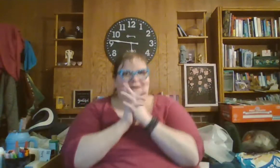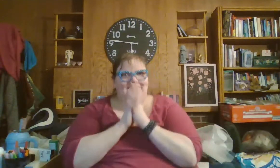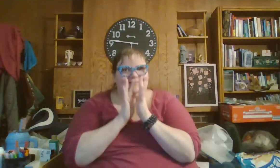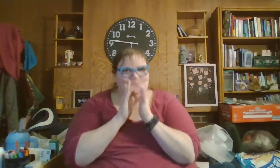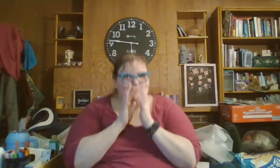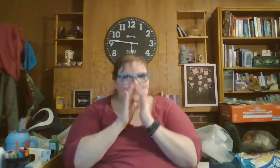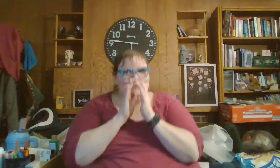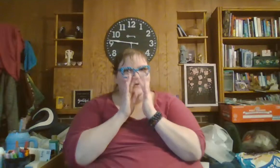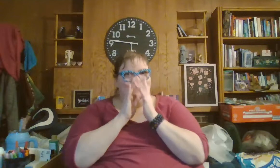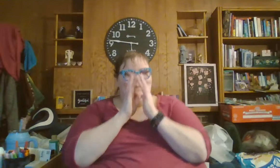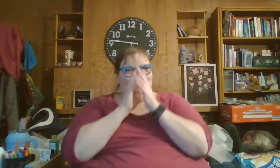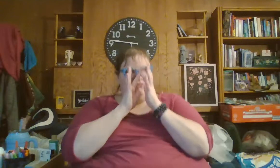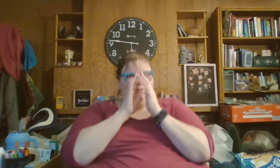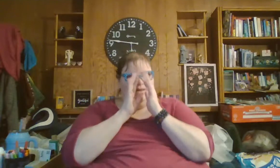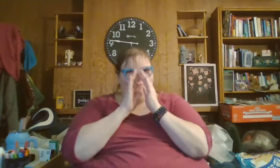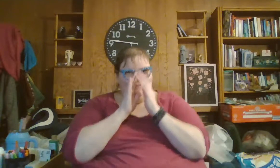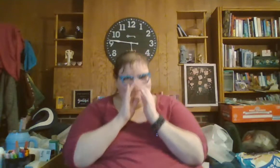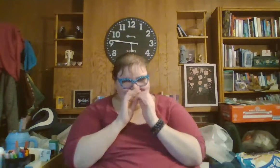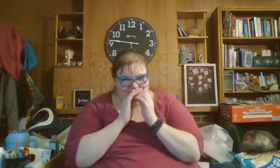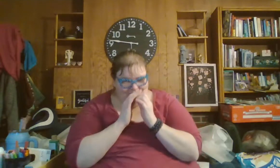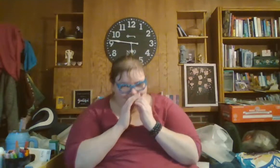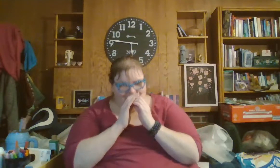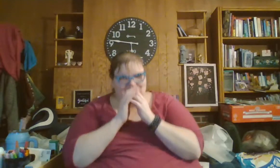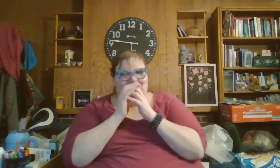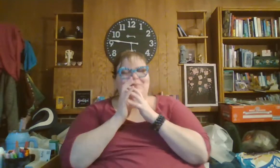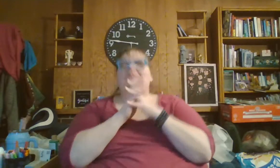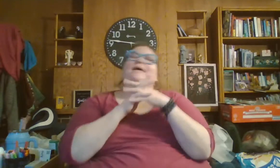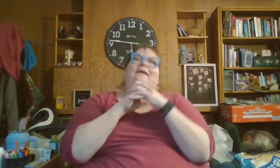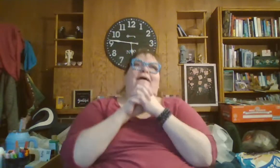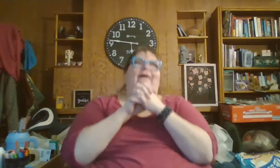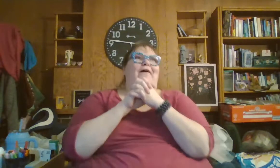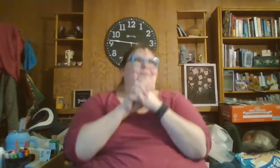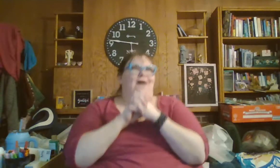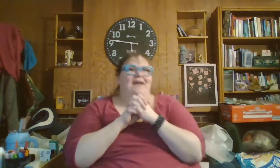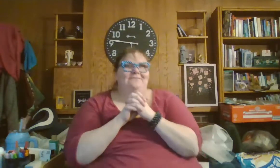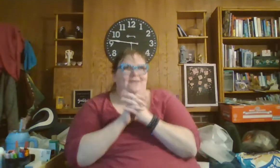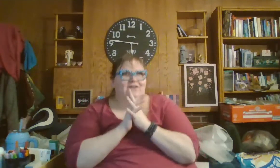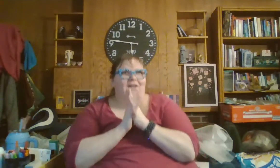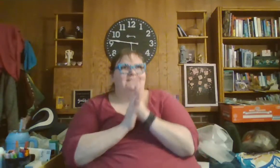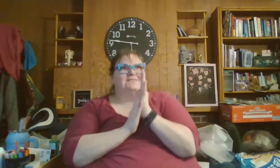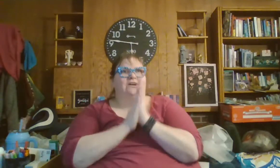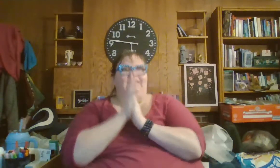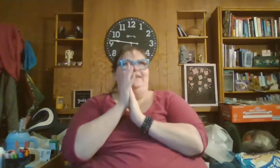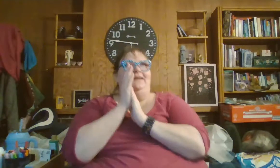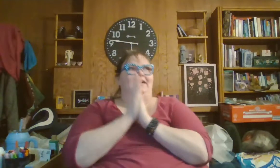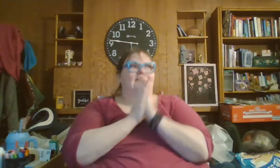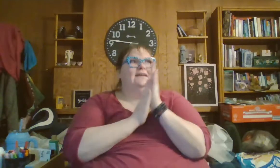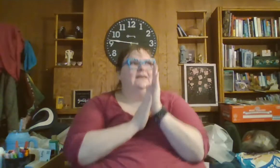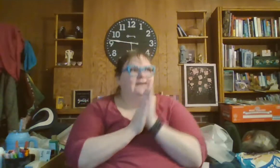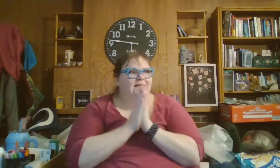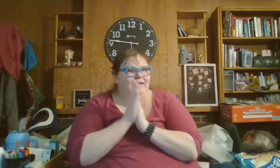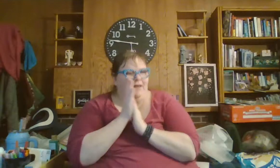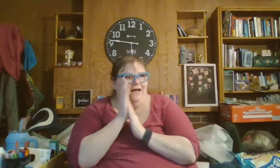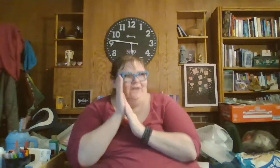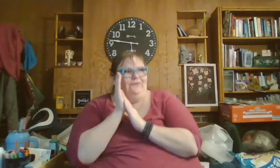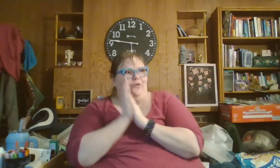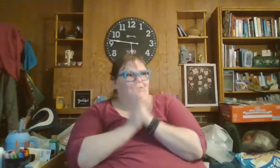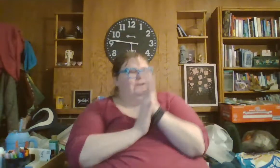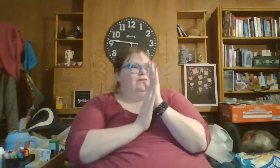this Moon Magic and Manifestation membership. I felt called to start leading full moon and new